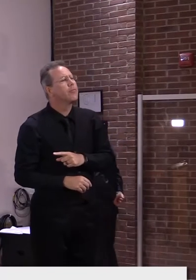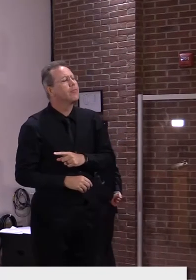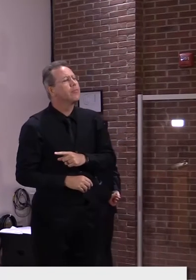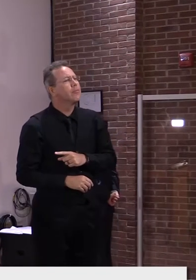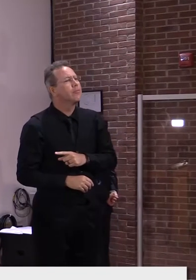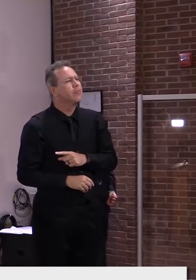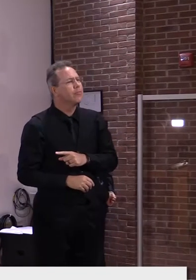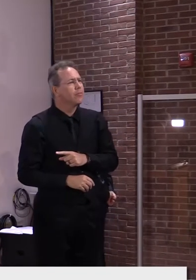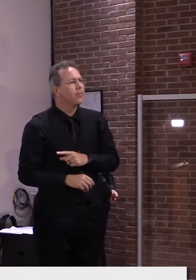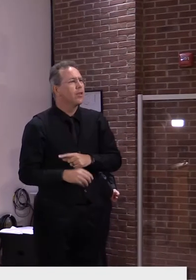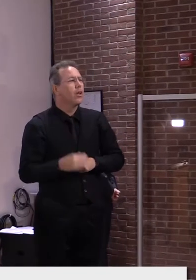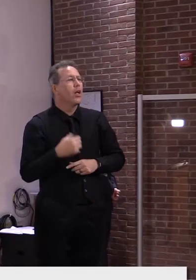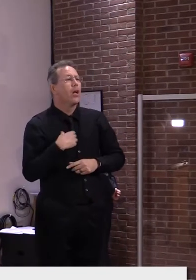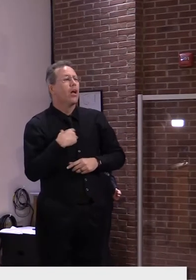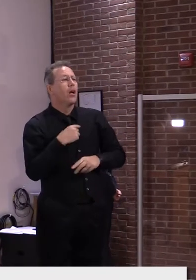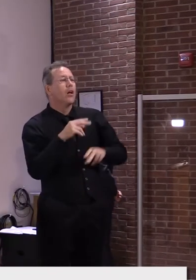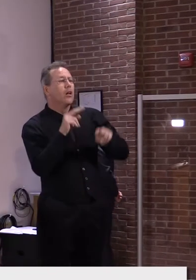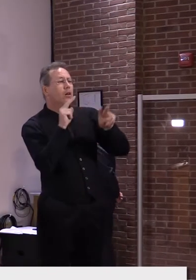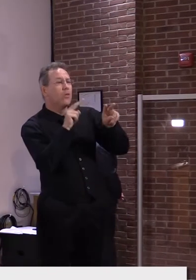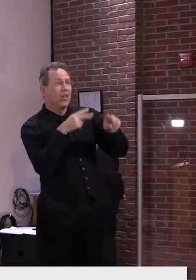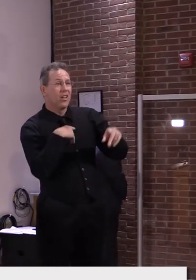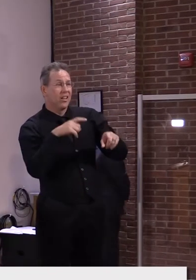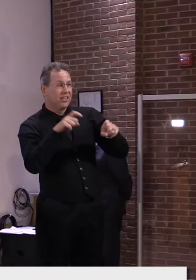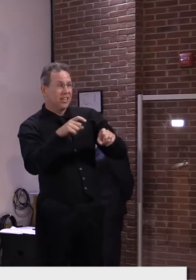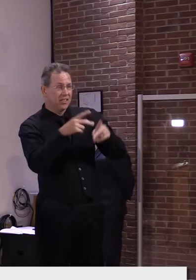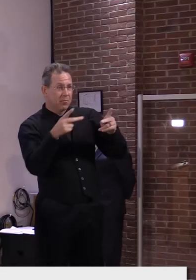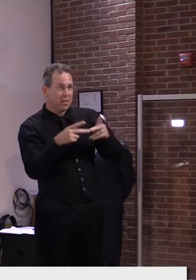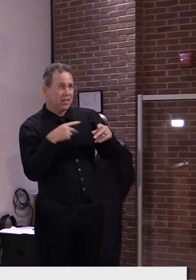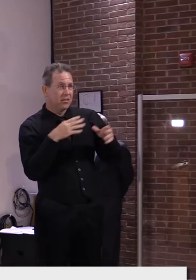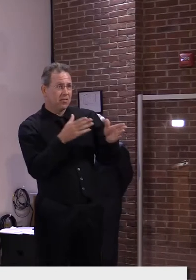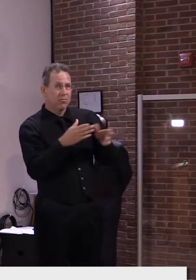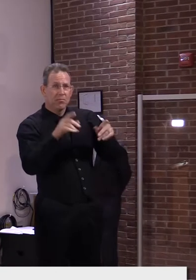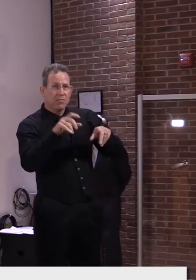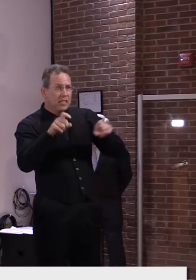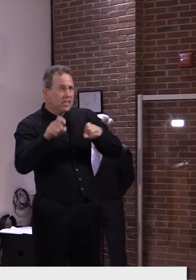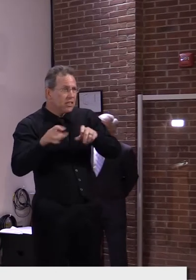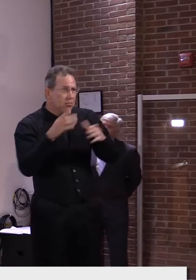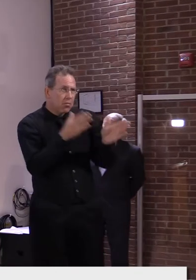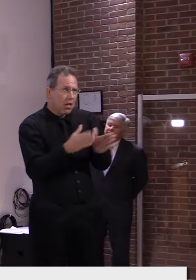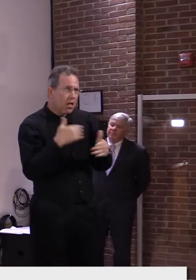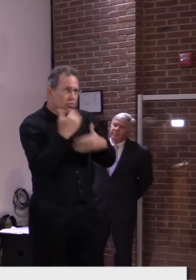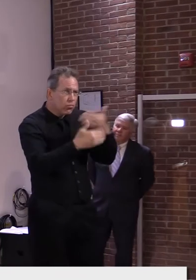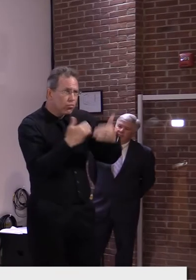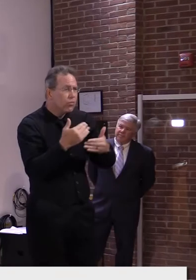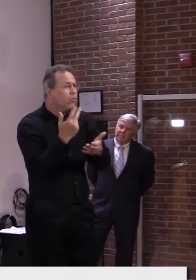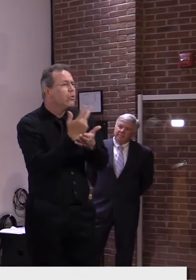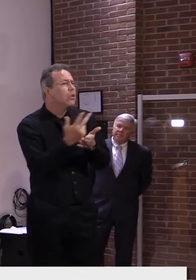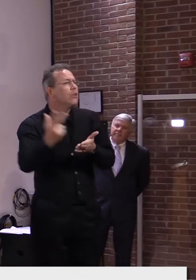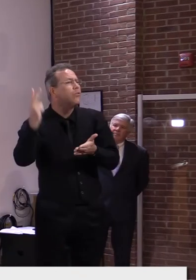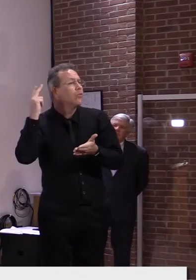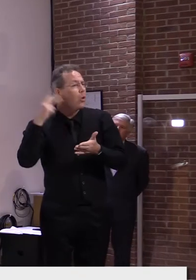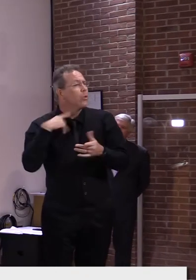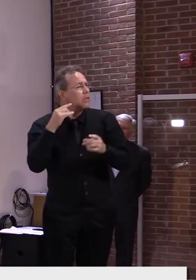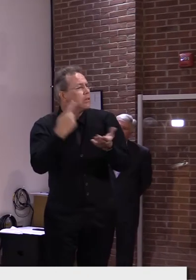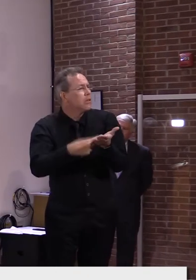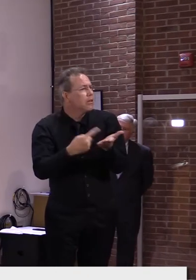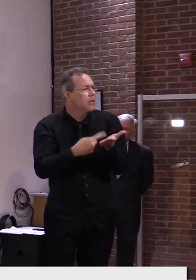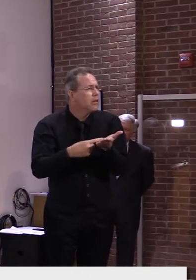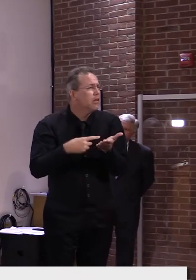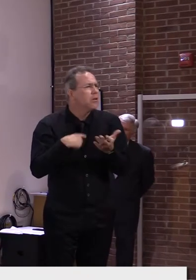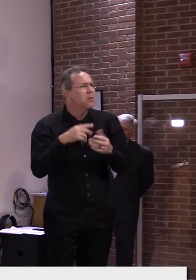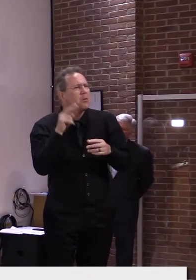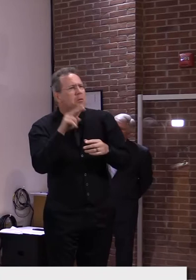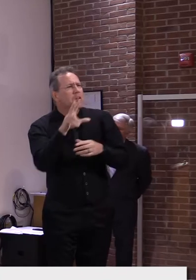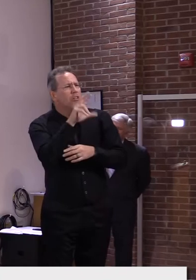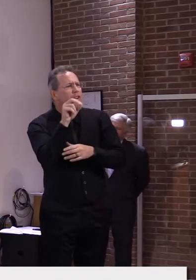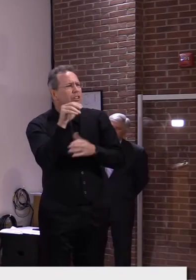sequential testing over the last several weeks, 3 weeks ago we were in the mid 30,000s, but that's at a time when the